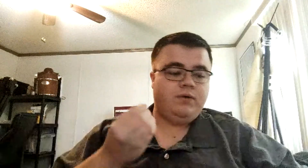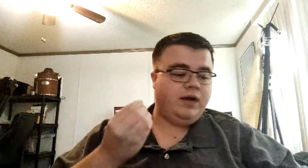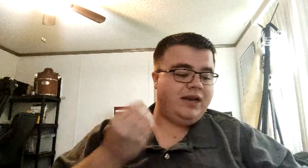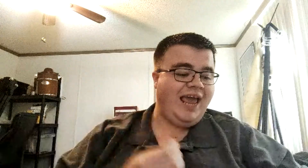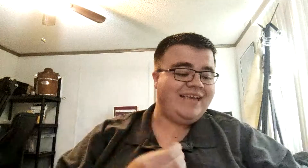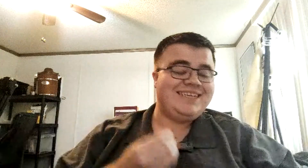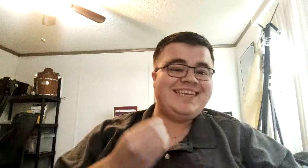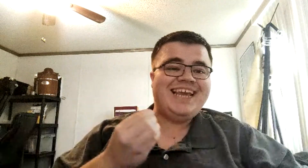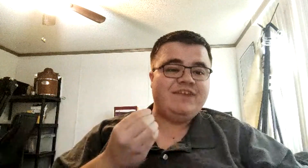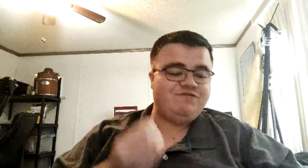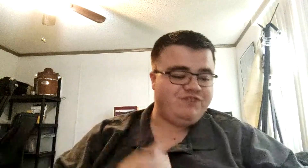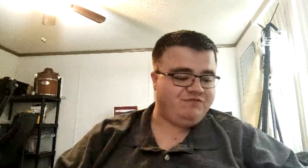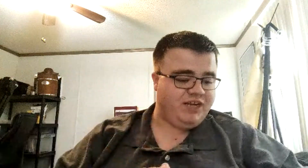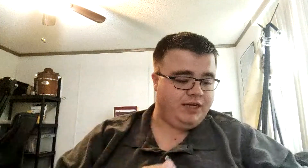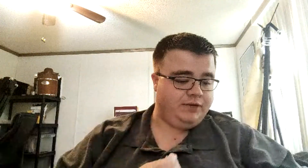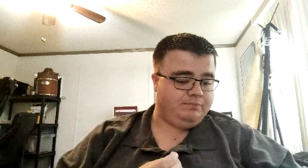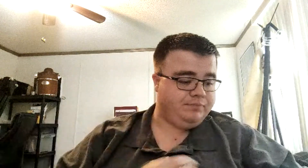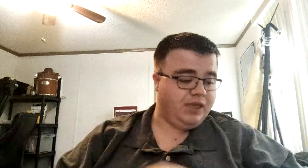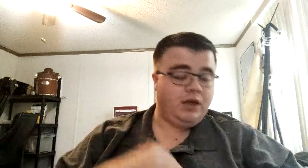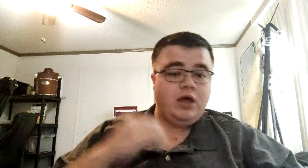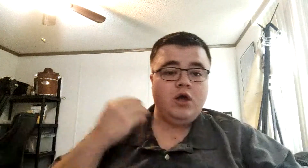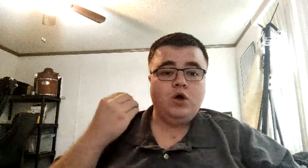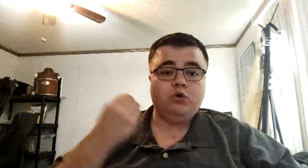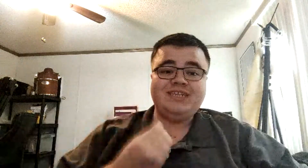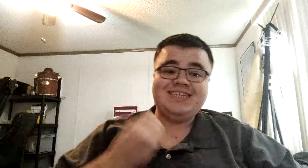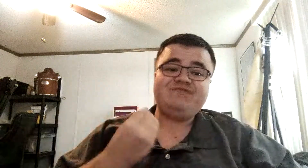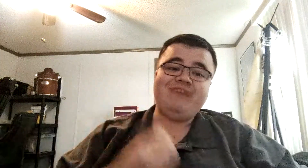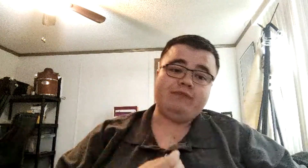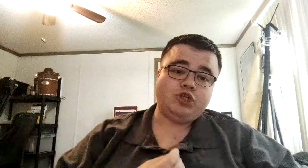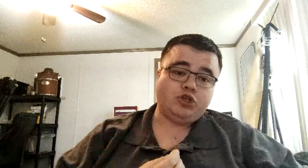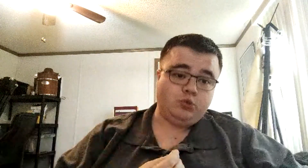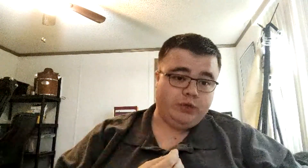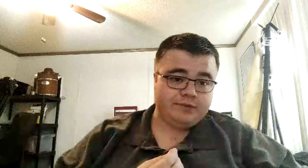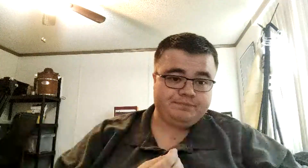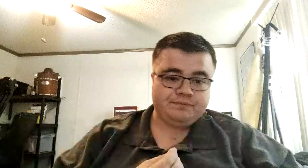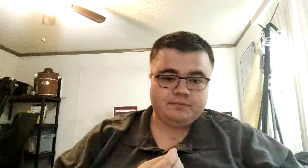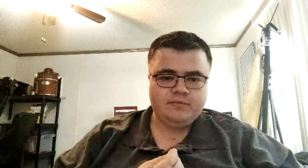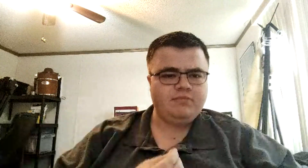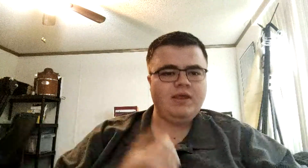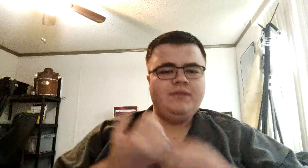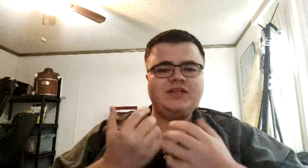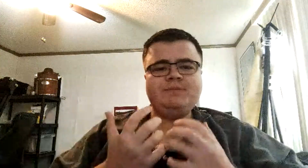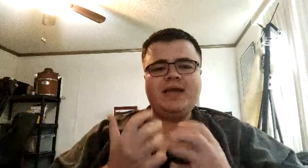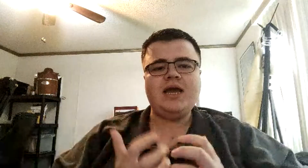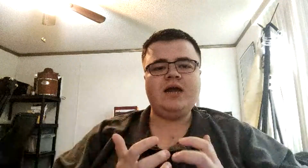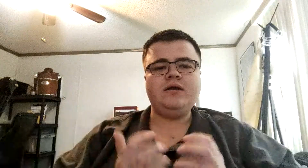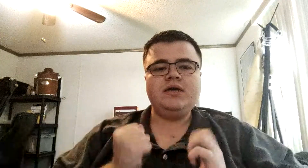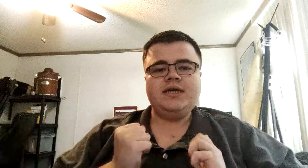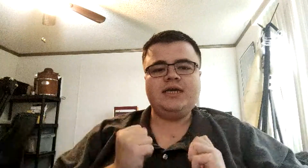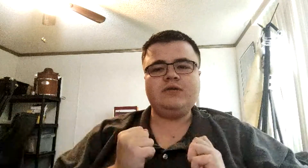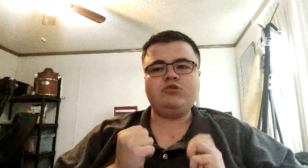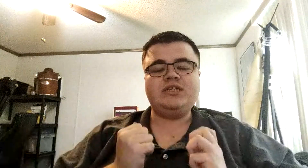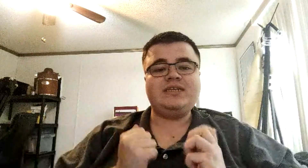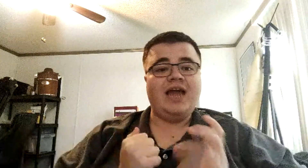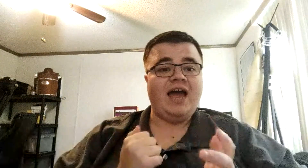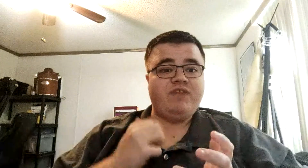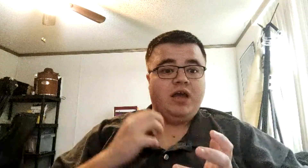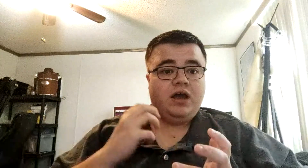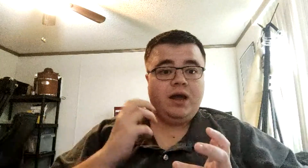in 1815, who was his favorite student. That man, he was deaf and